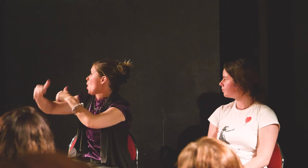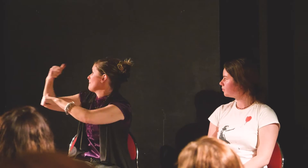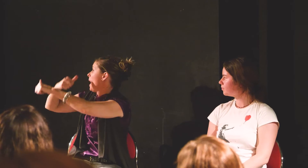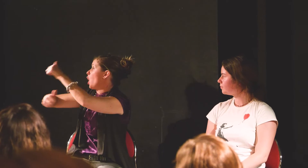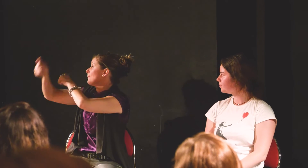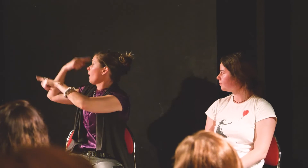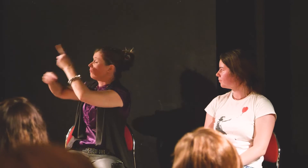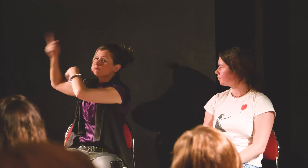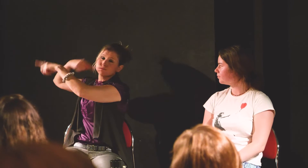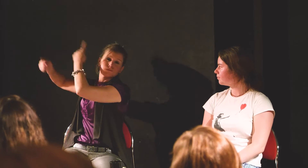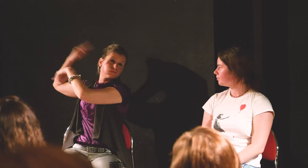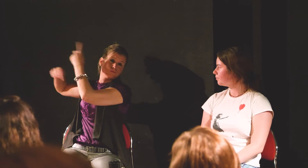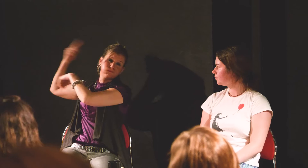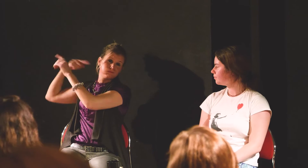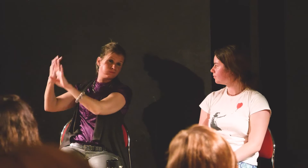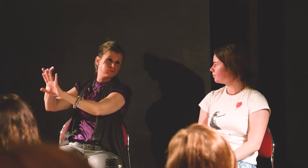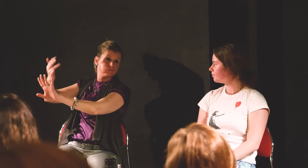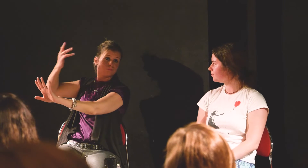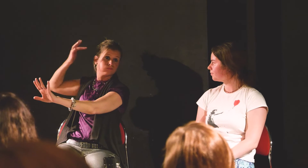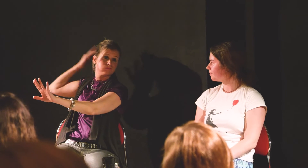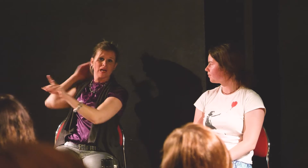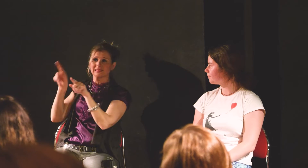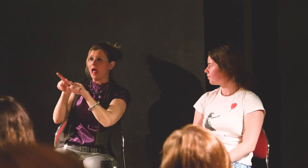how did it happen? Well, we need to go way, way, way back in history.